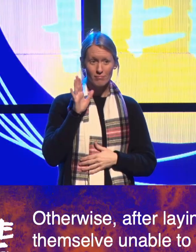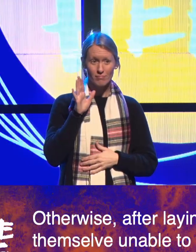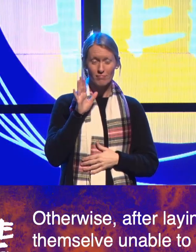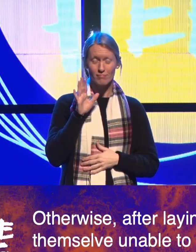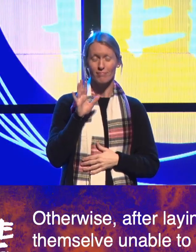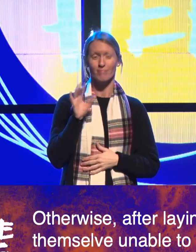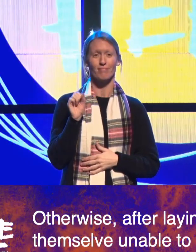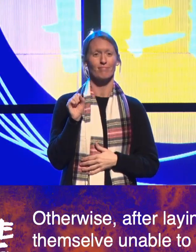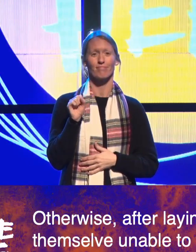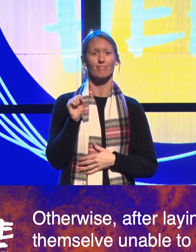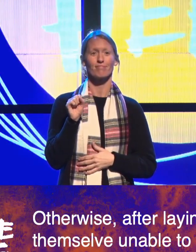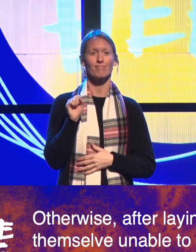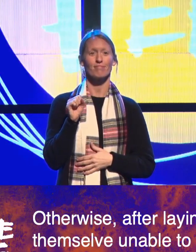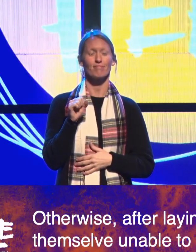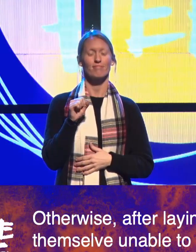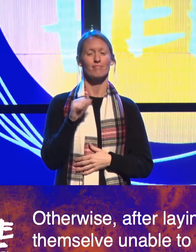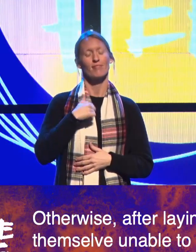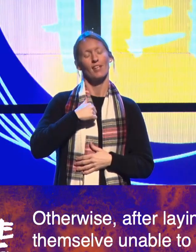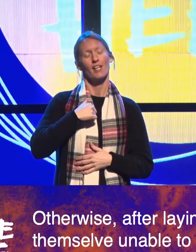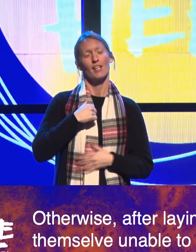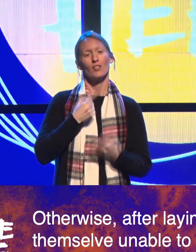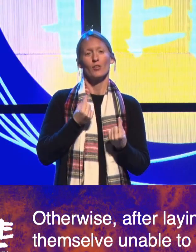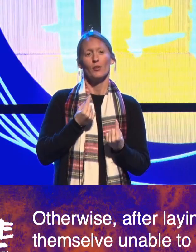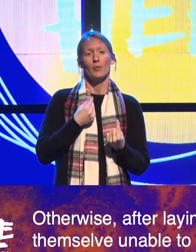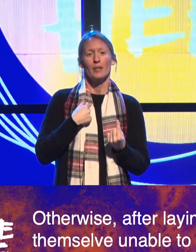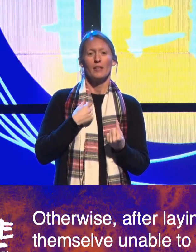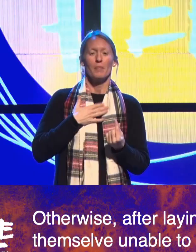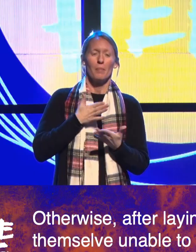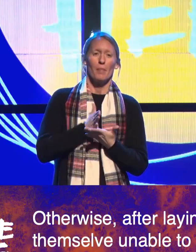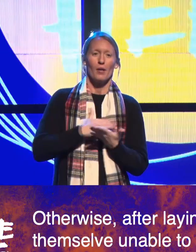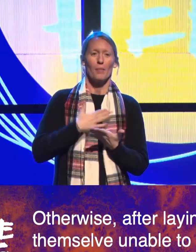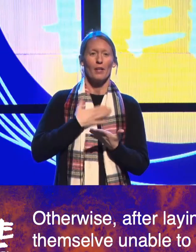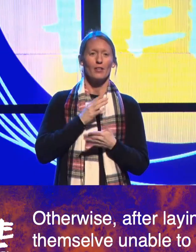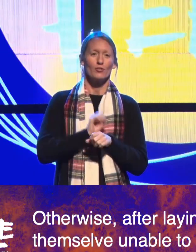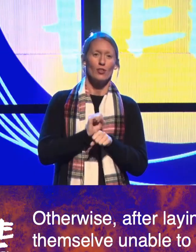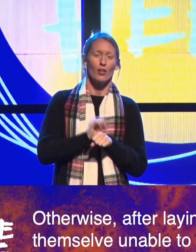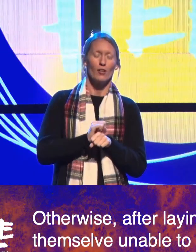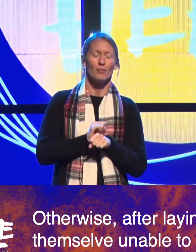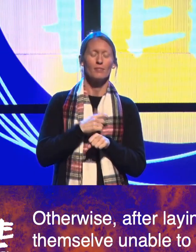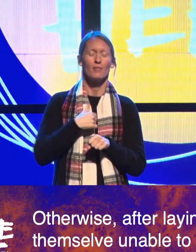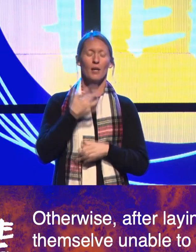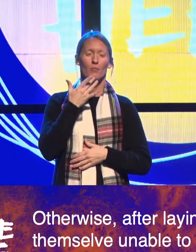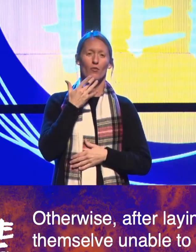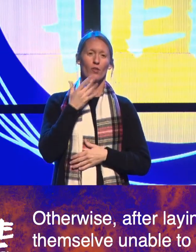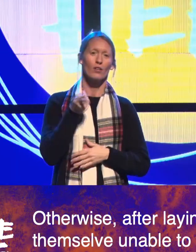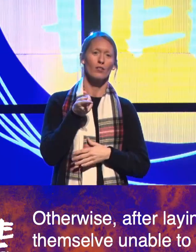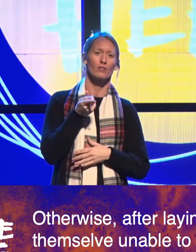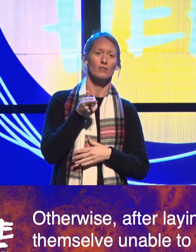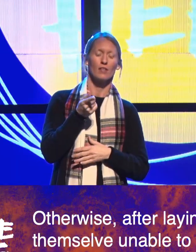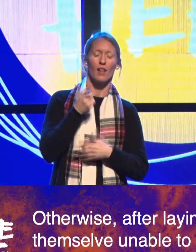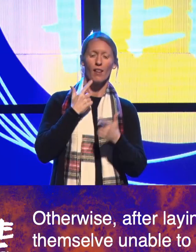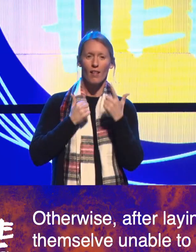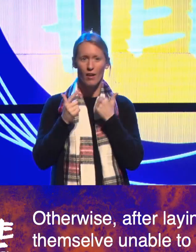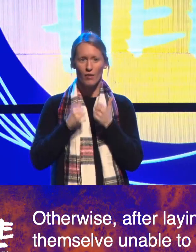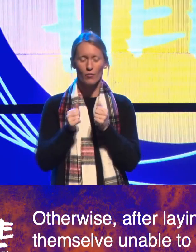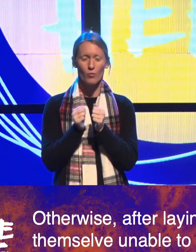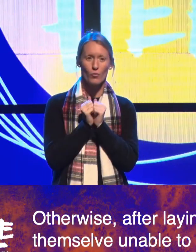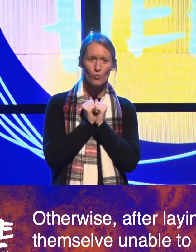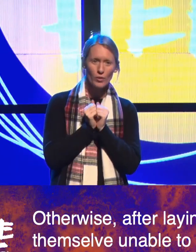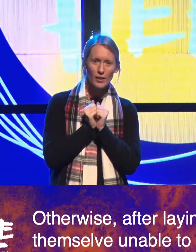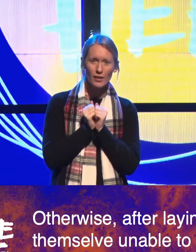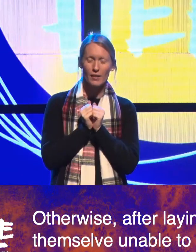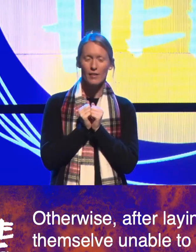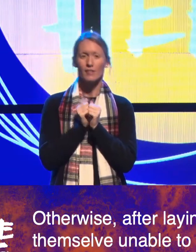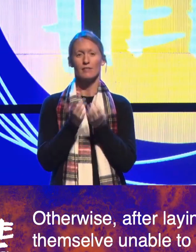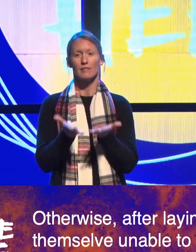Yeah, I do, but it's kind of part of the job, okay? But I prefer to people laugh with me, not at me. But, sometimes it's hard for